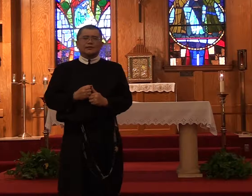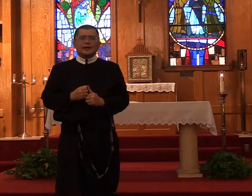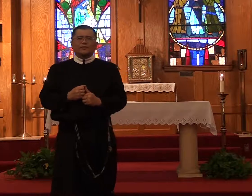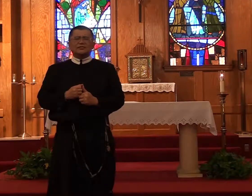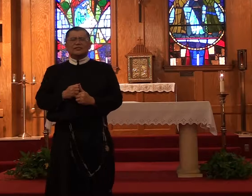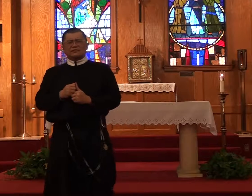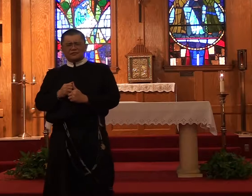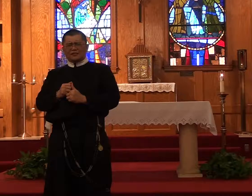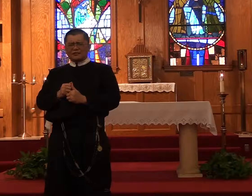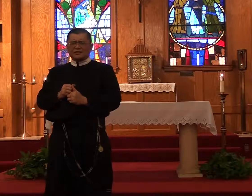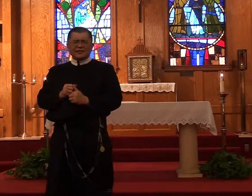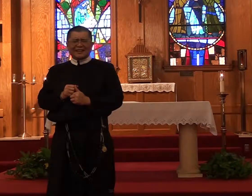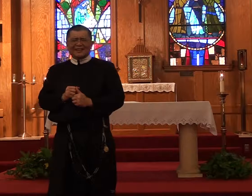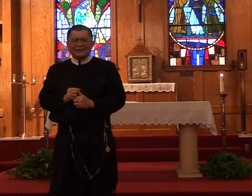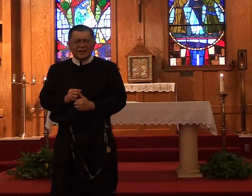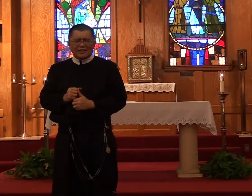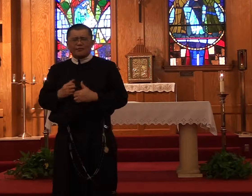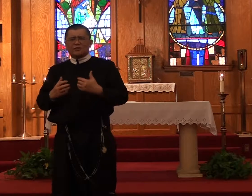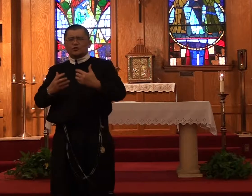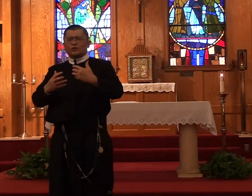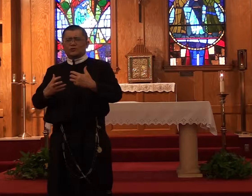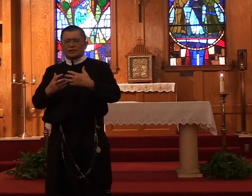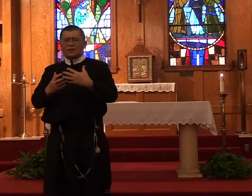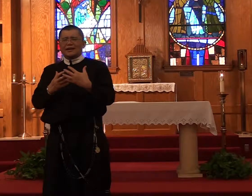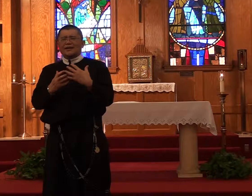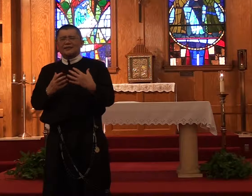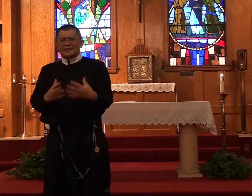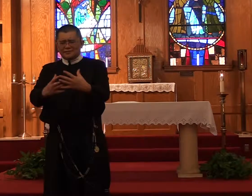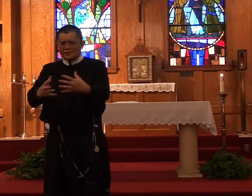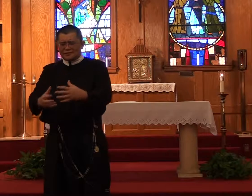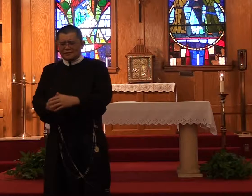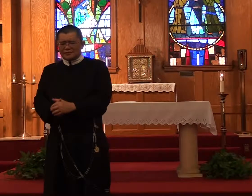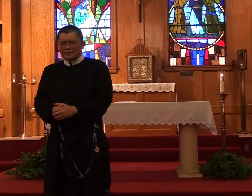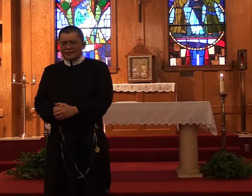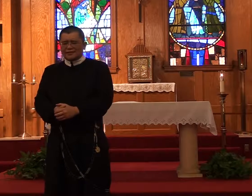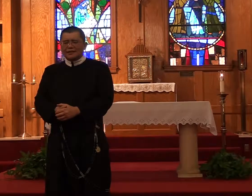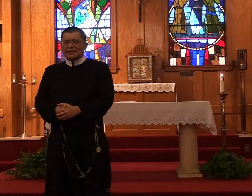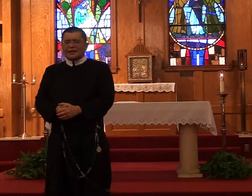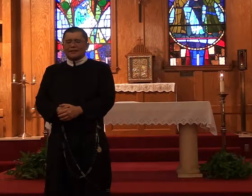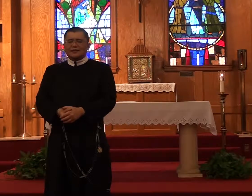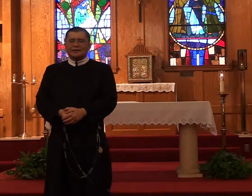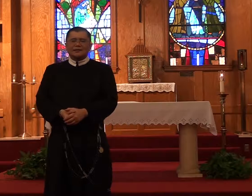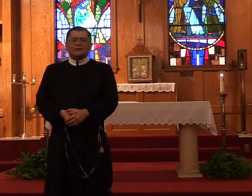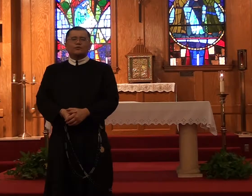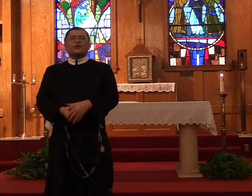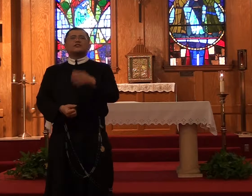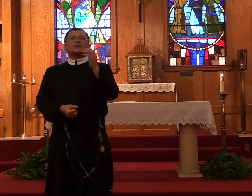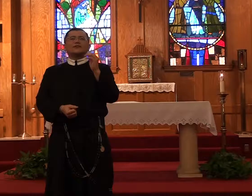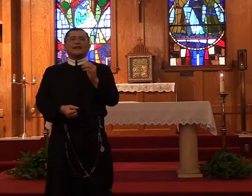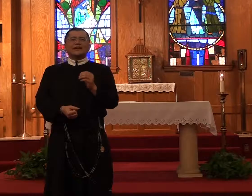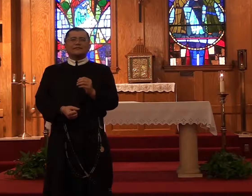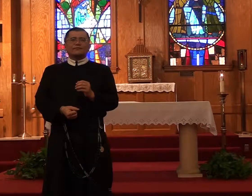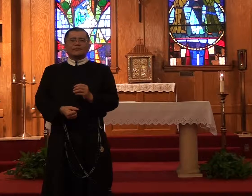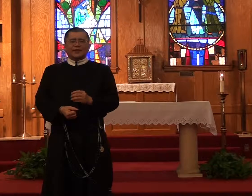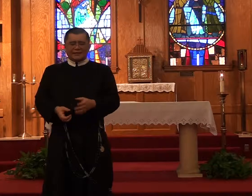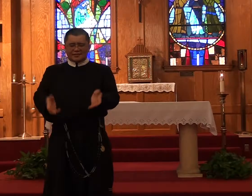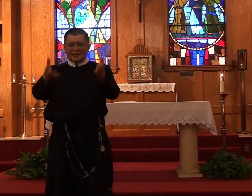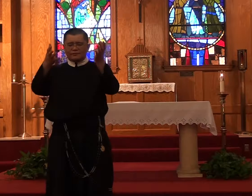And Peter said, no, they're dirty. I cannot eat. I'm a Jewish. I cannot eat these dirty things. And then he fell asleep again. And the same